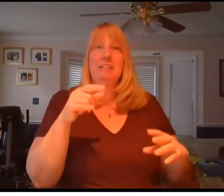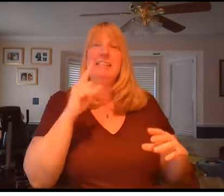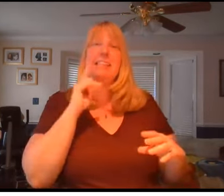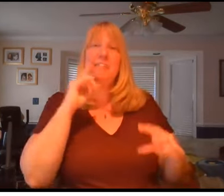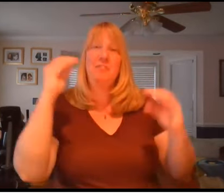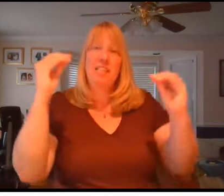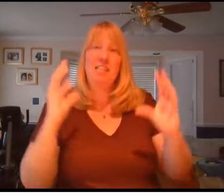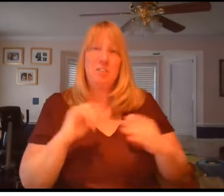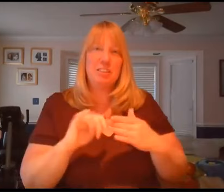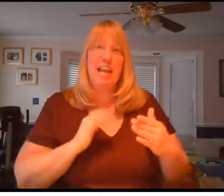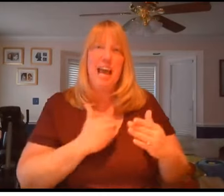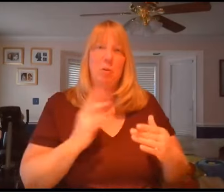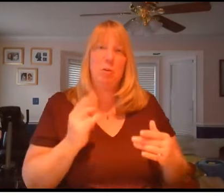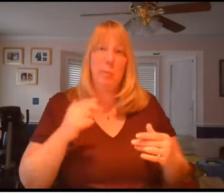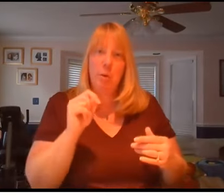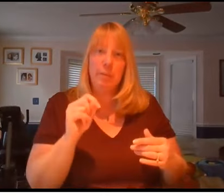The reason that deaf